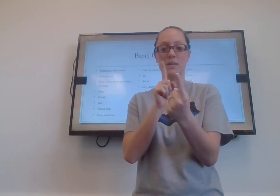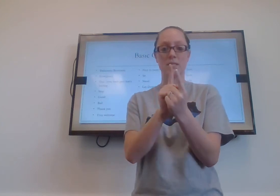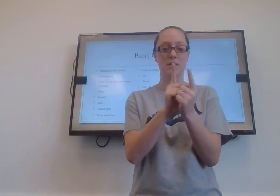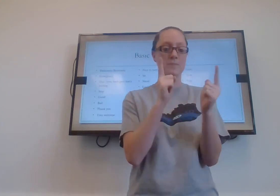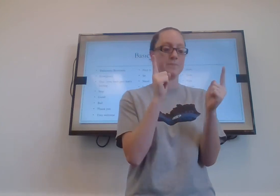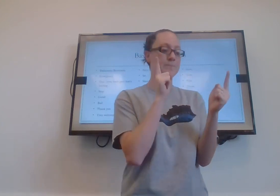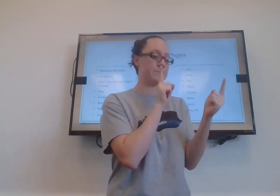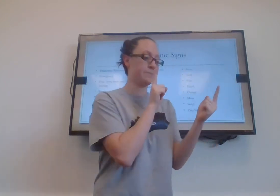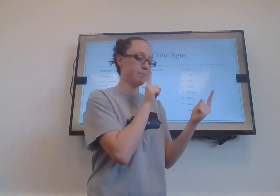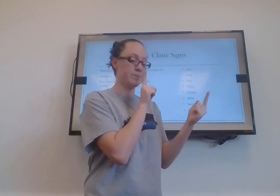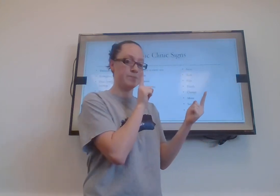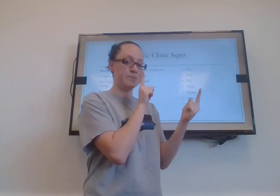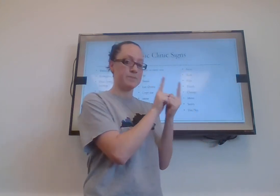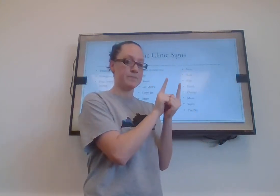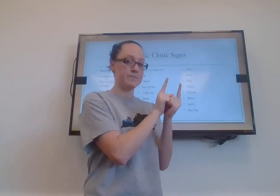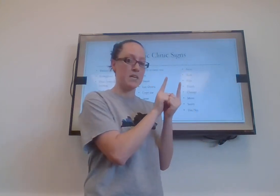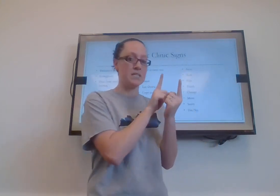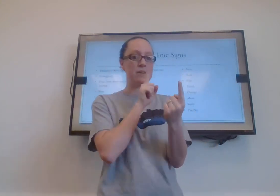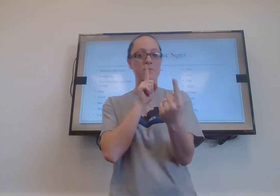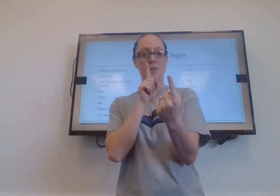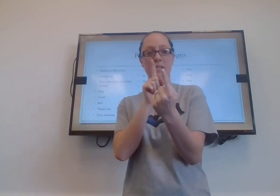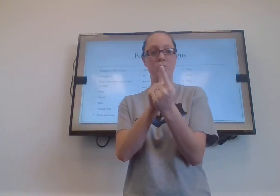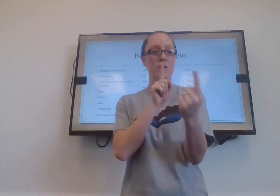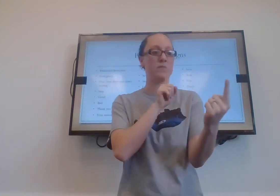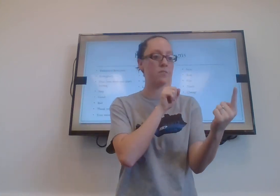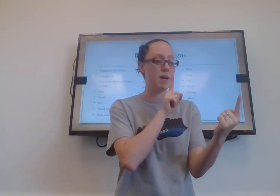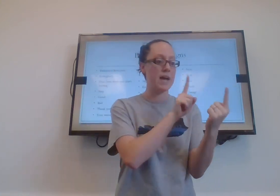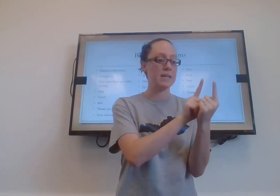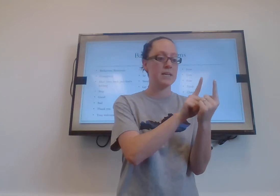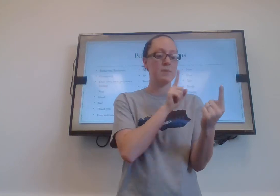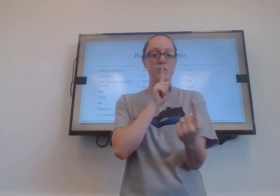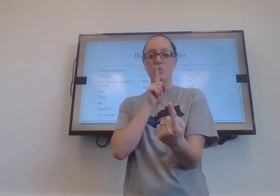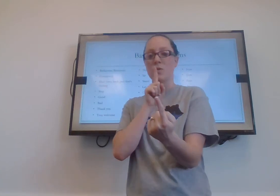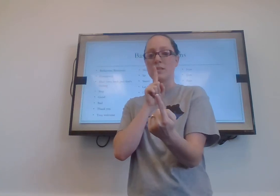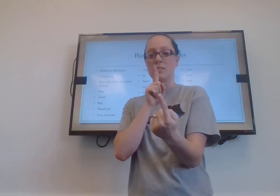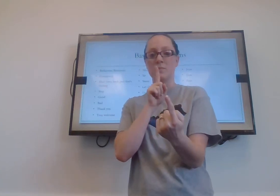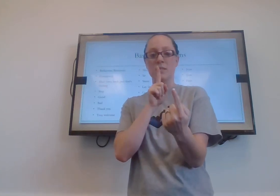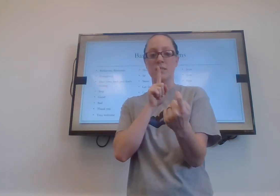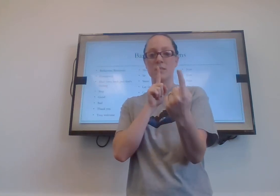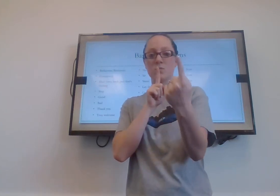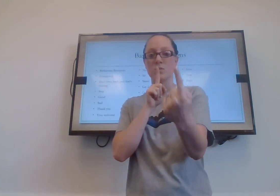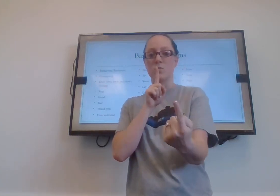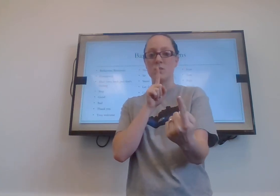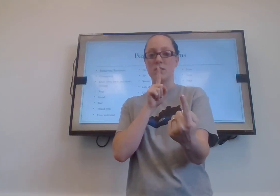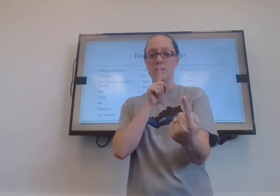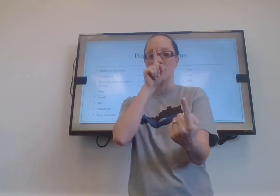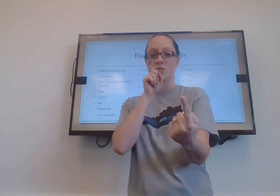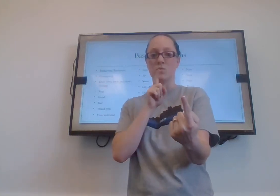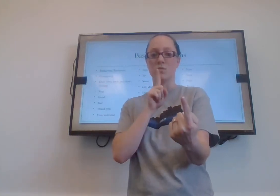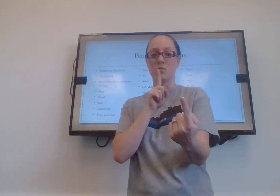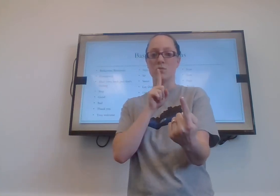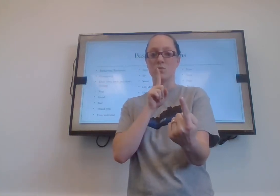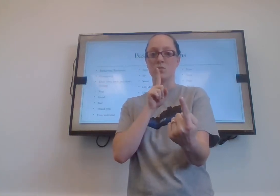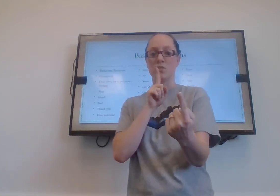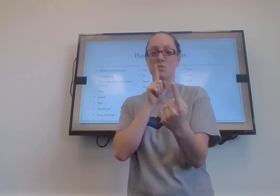meet. And it's out in front. It's wherever they're at, but you want it to be this one towards them and this one's towards you. You're